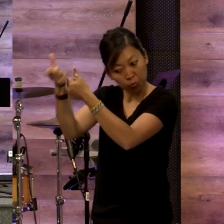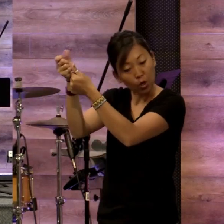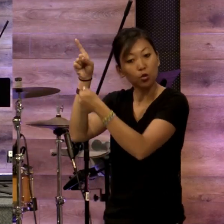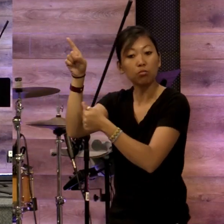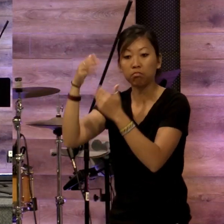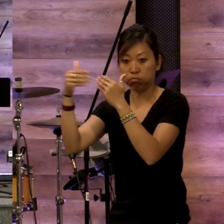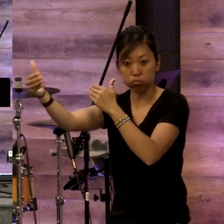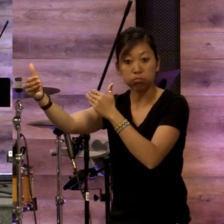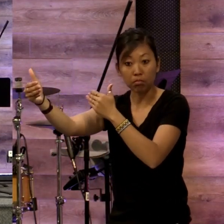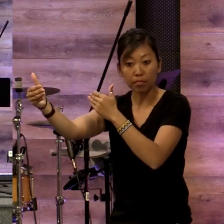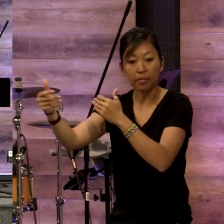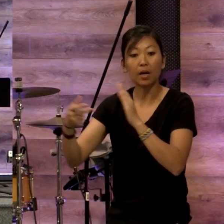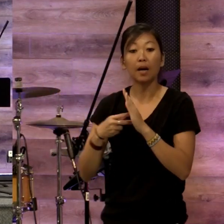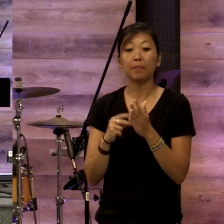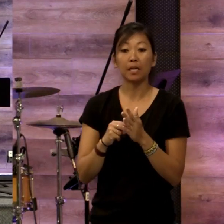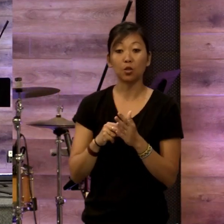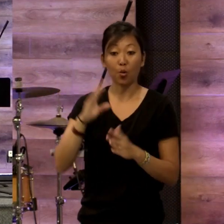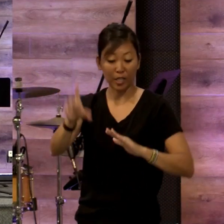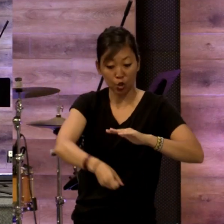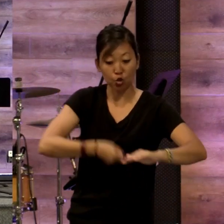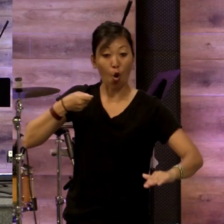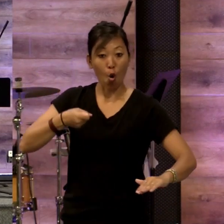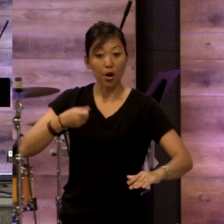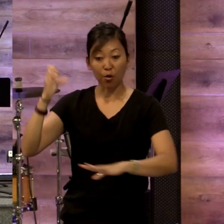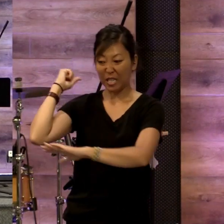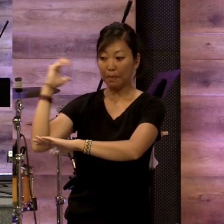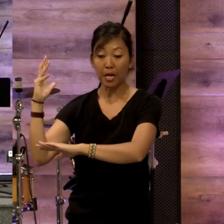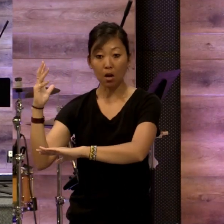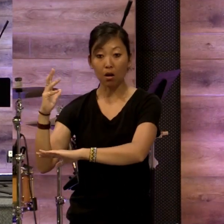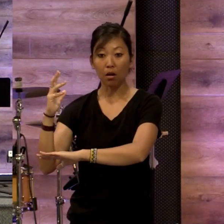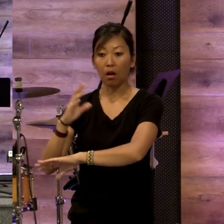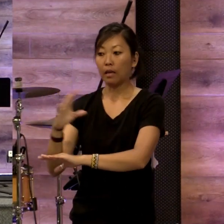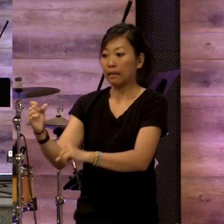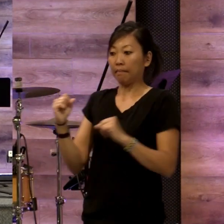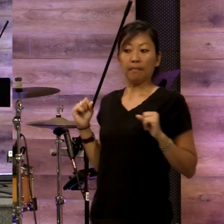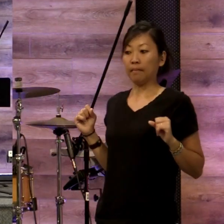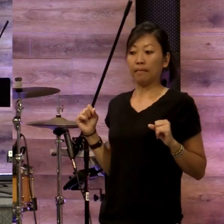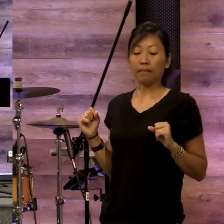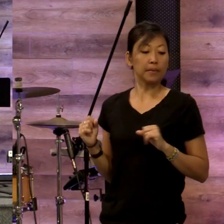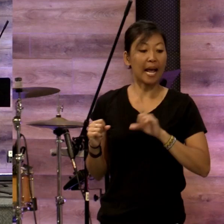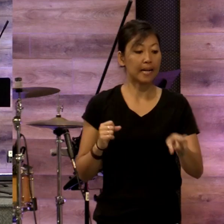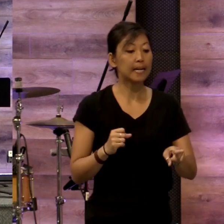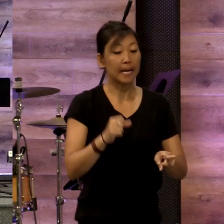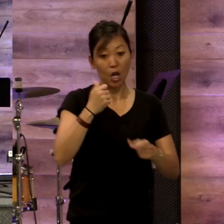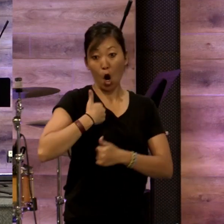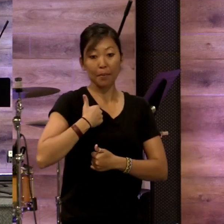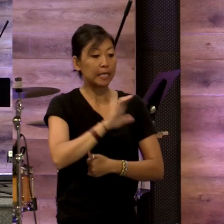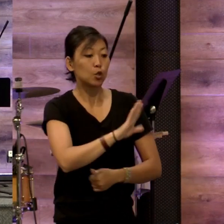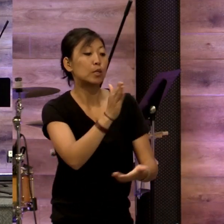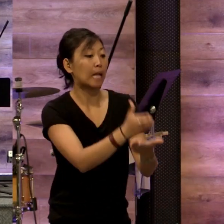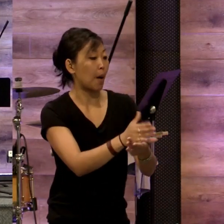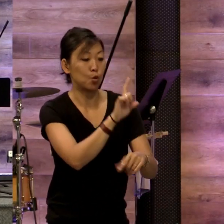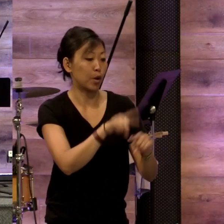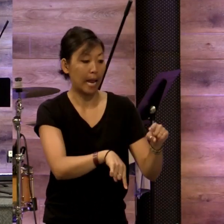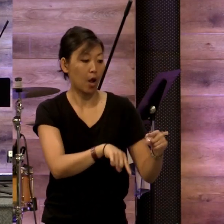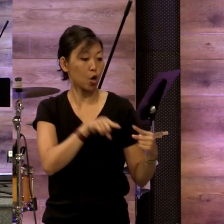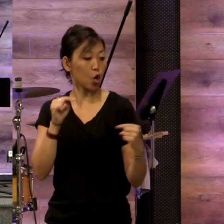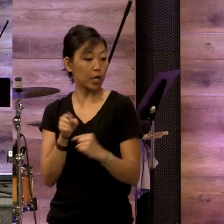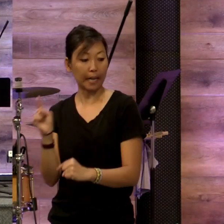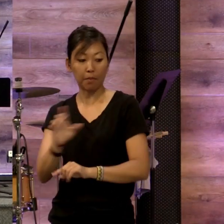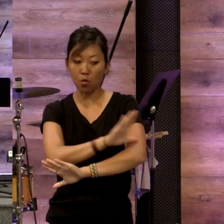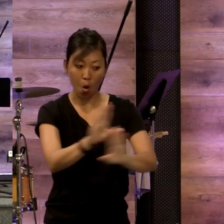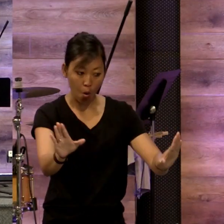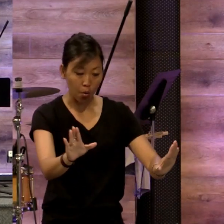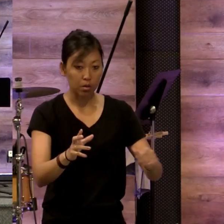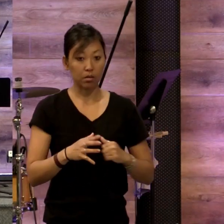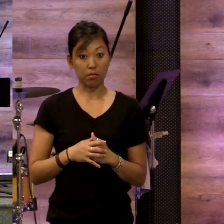a sword or a spear and take out Saul, but he prevents his men from doing so as well.